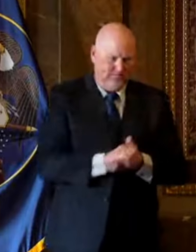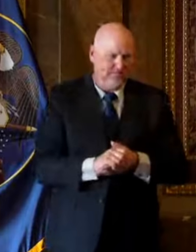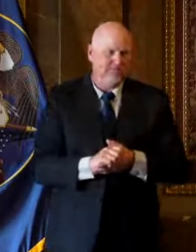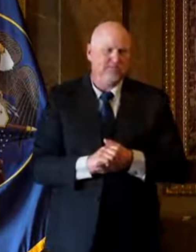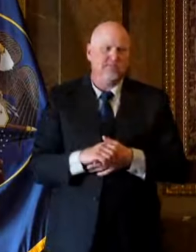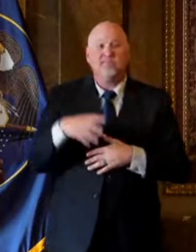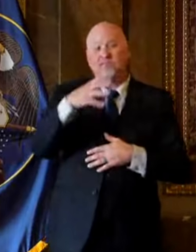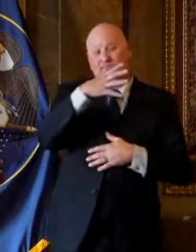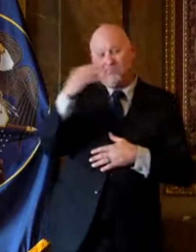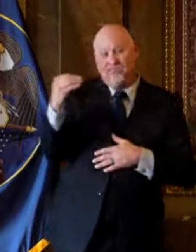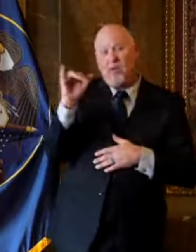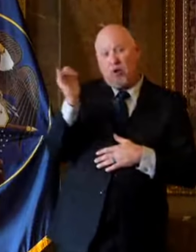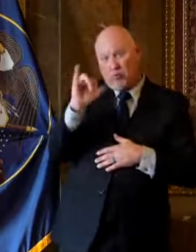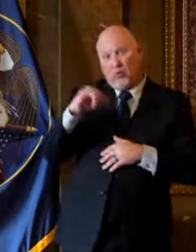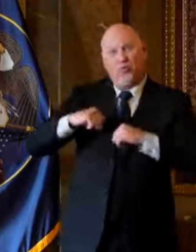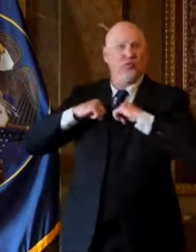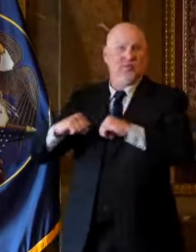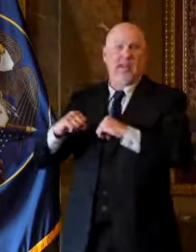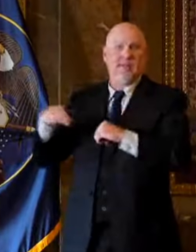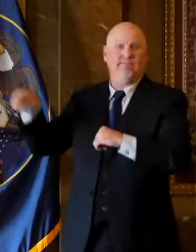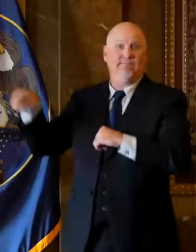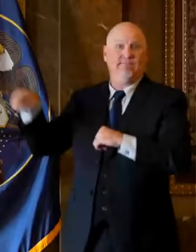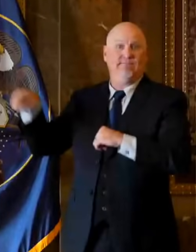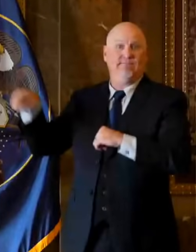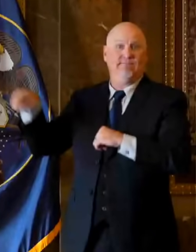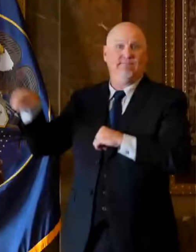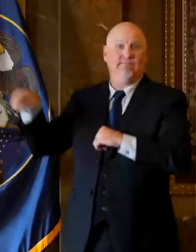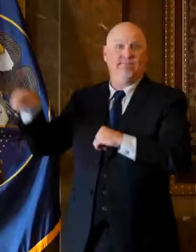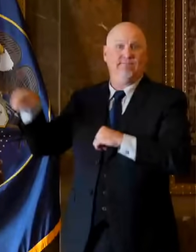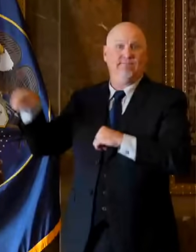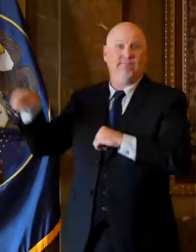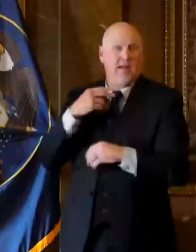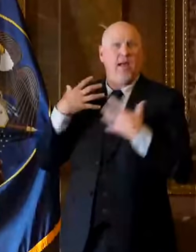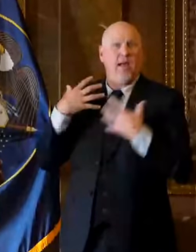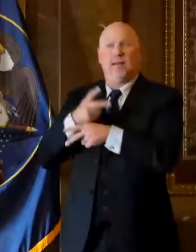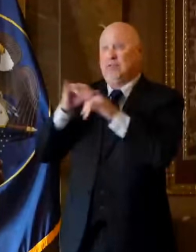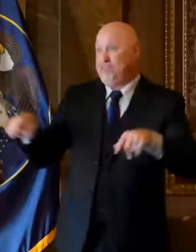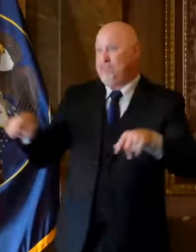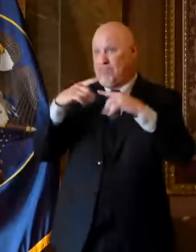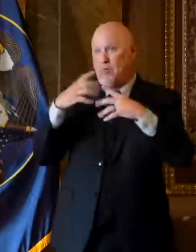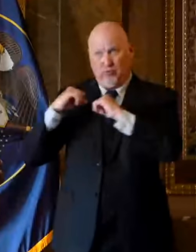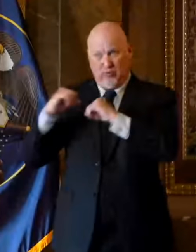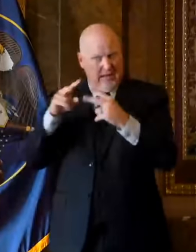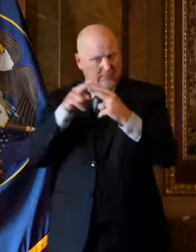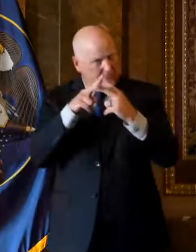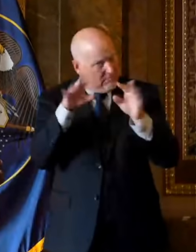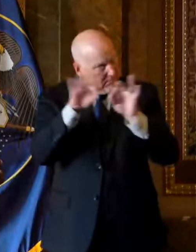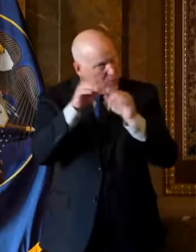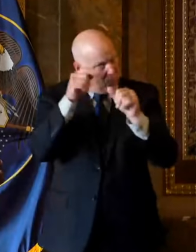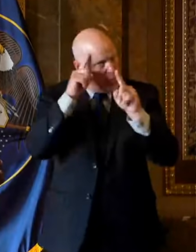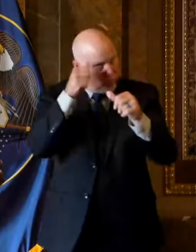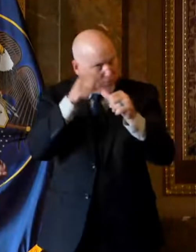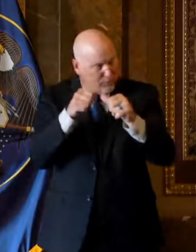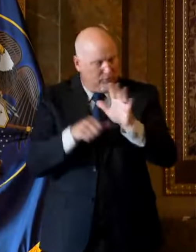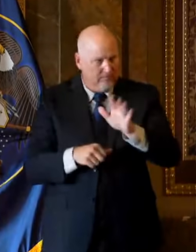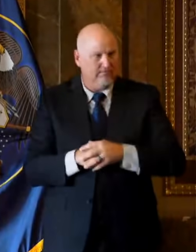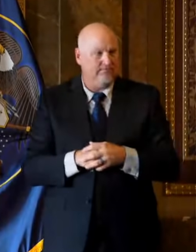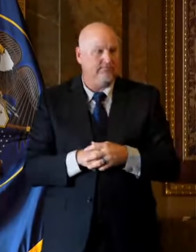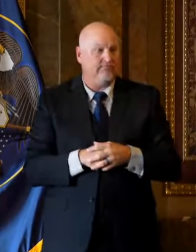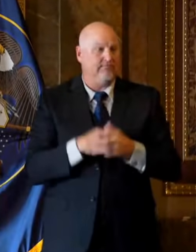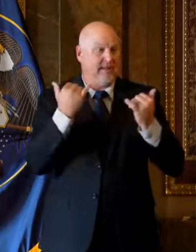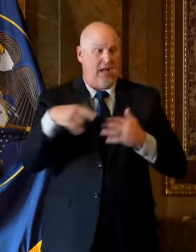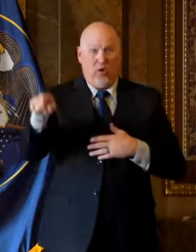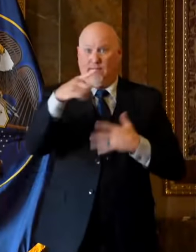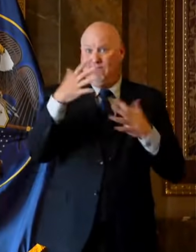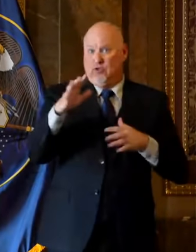our pediatric beds from overflowing, which, as we've heard, they're already struggling with. And as we face a